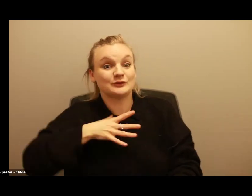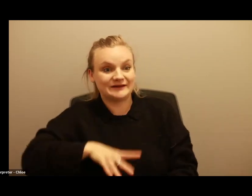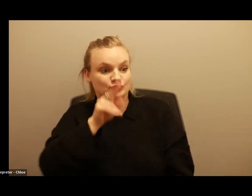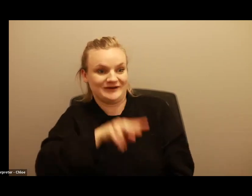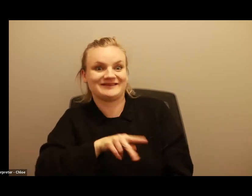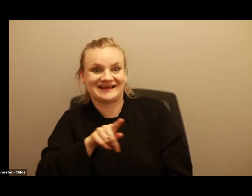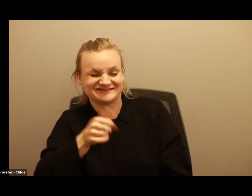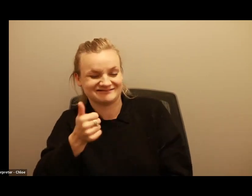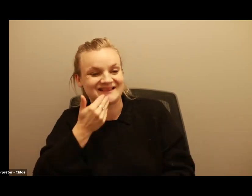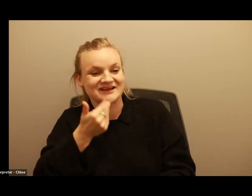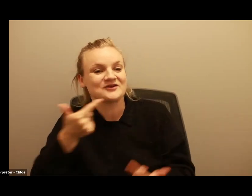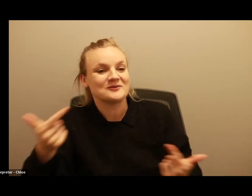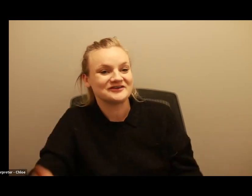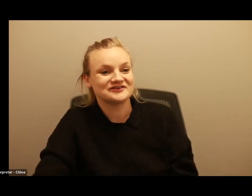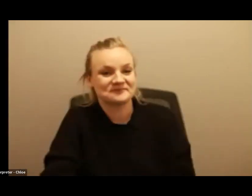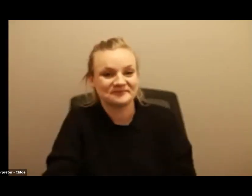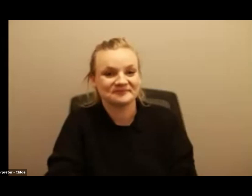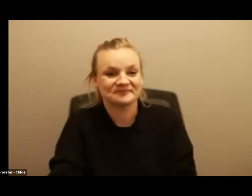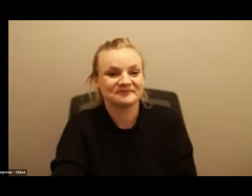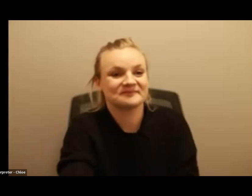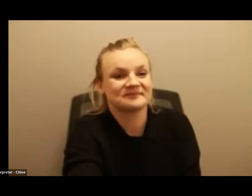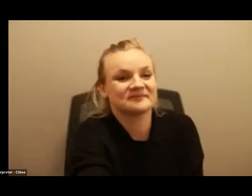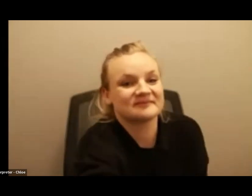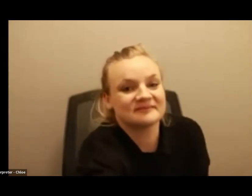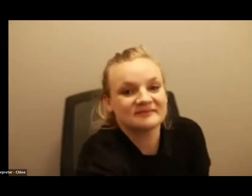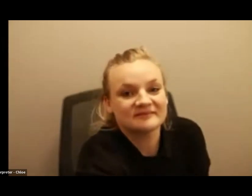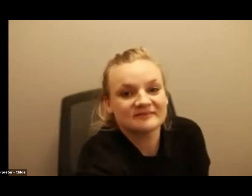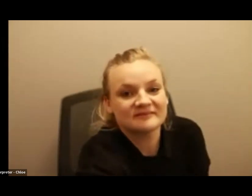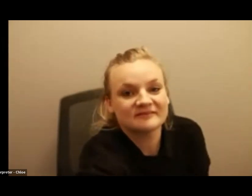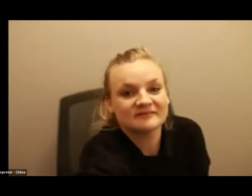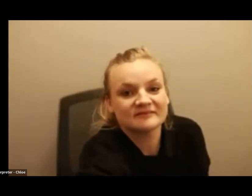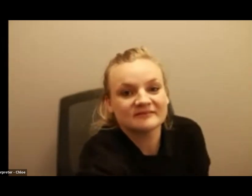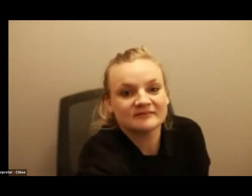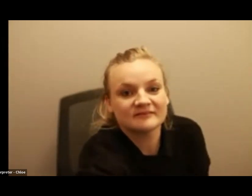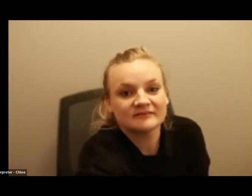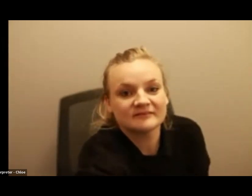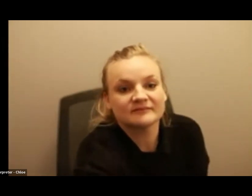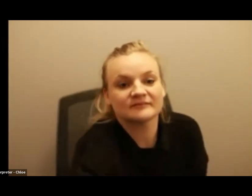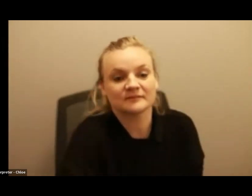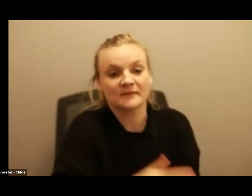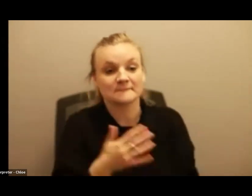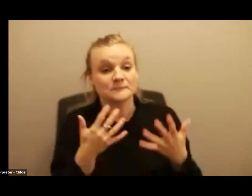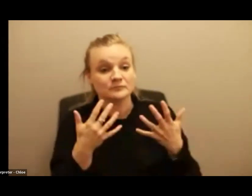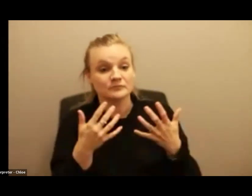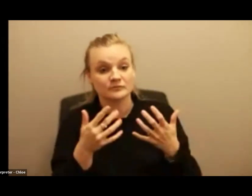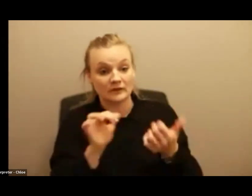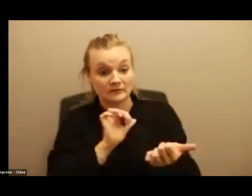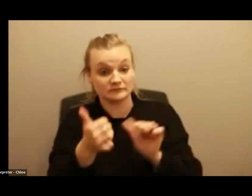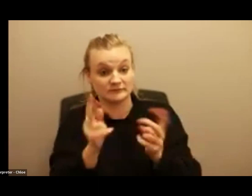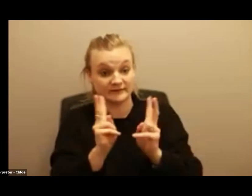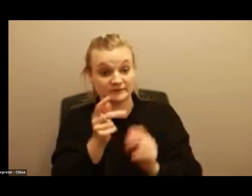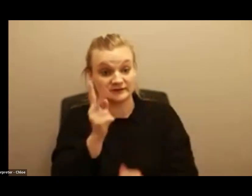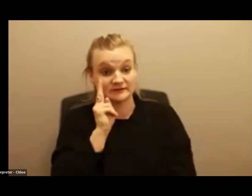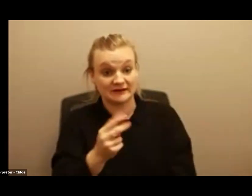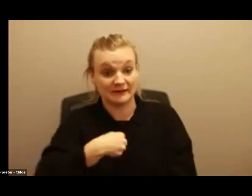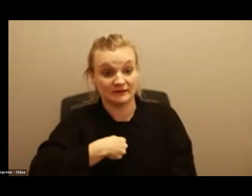yeah, thanks a lot, Becky. And now now it's time to hear from some of the places